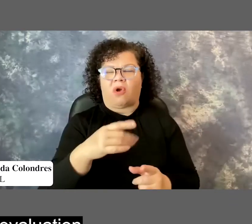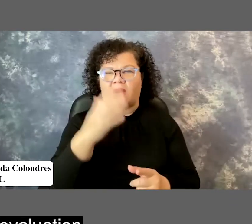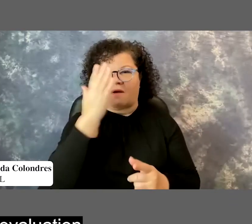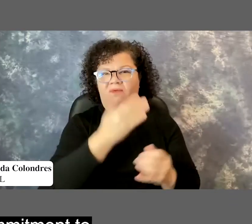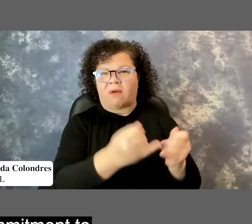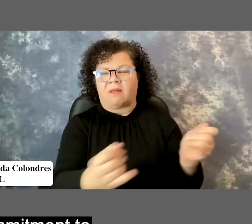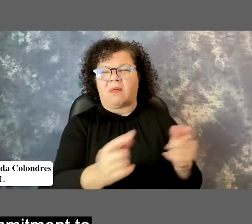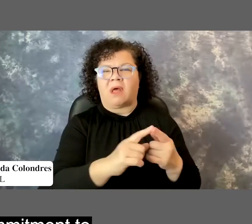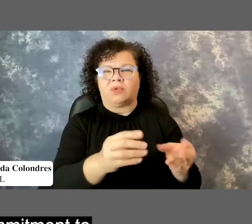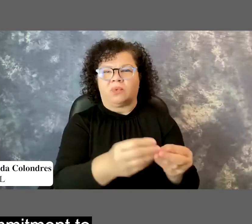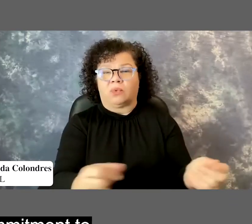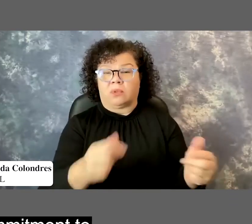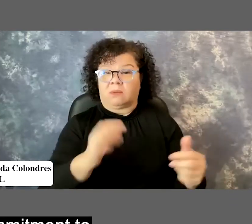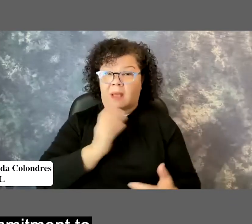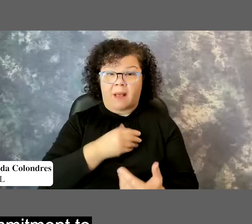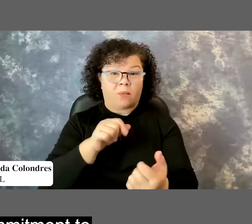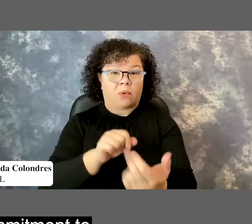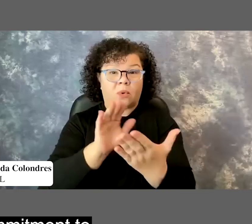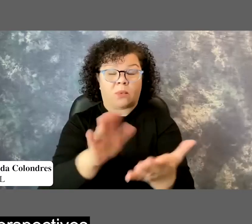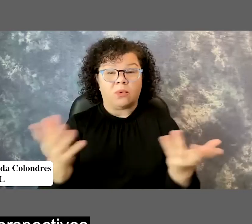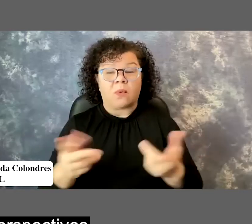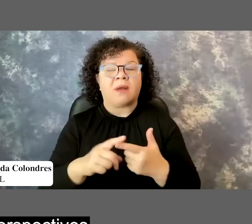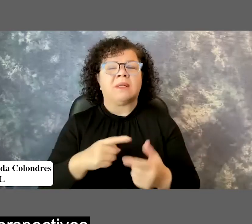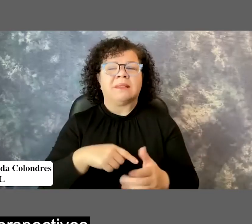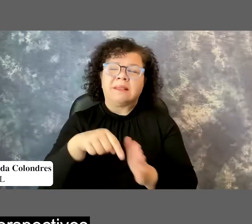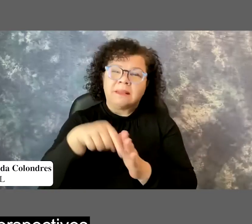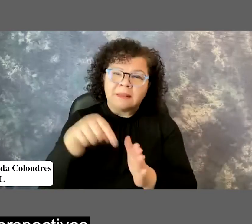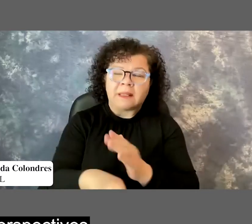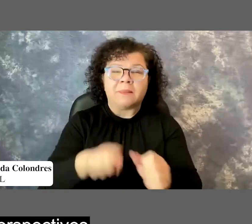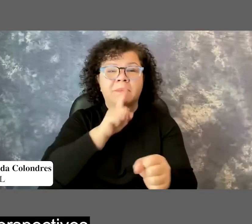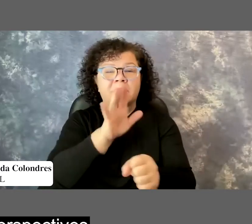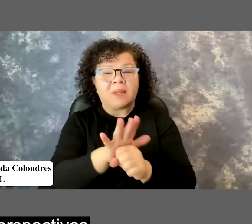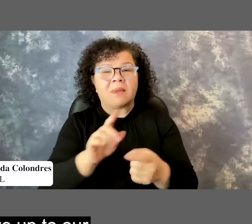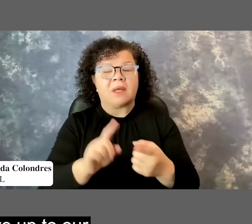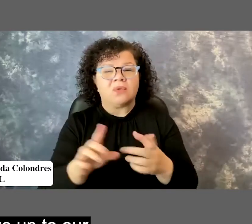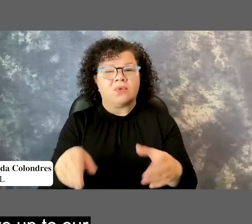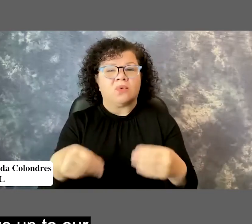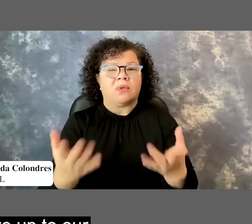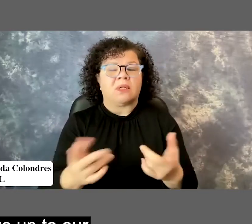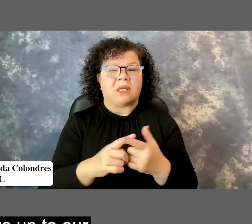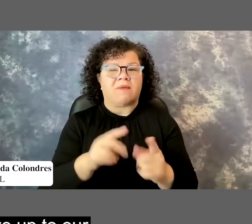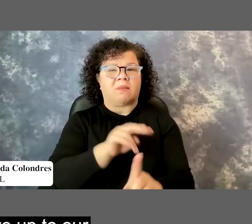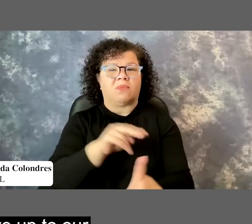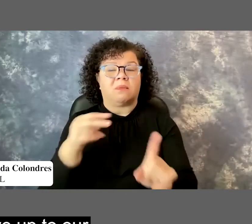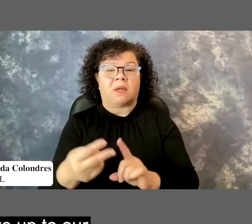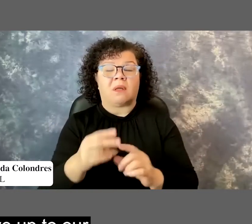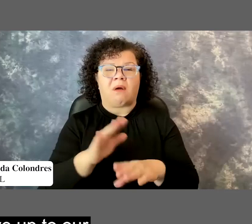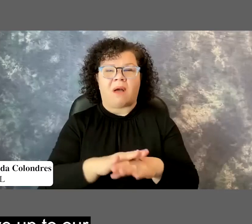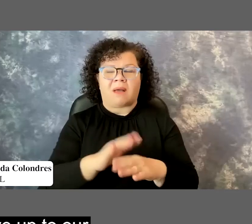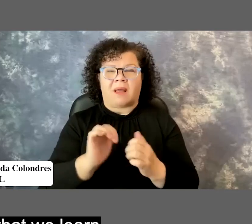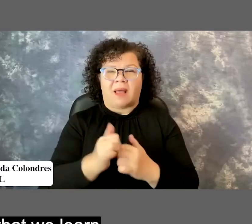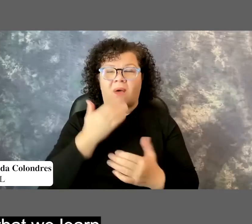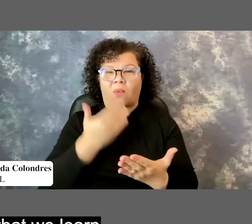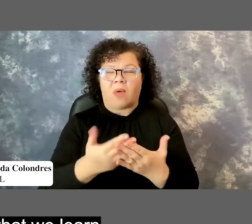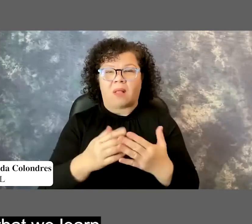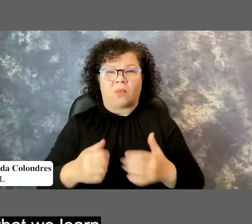to evaluation includes deep commitment to gaining grantee perspectives on how well we live up to our